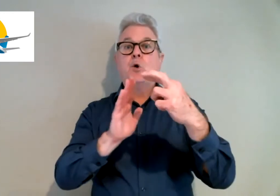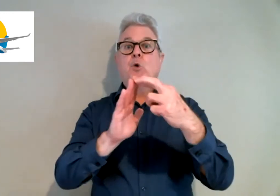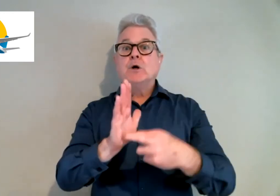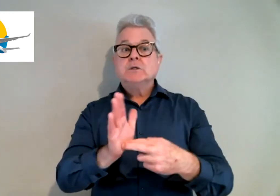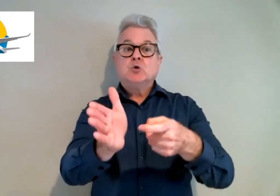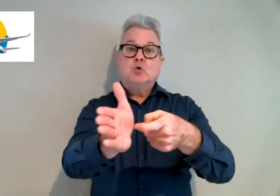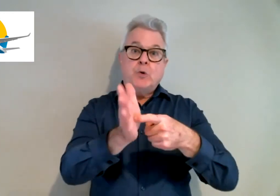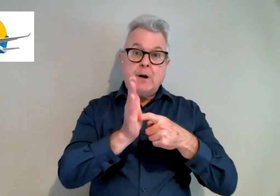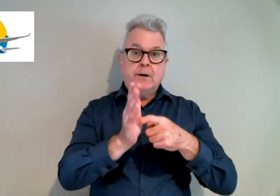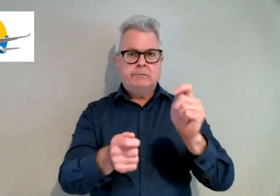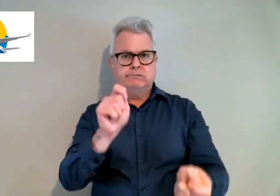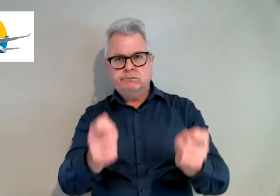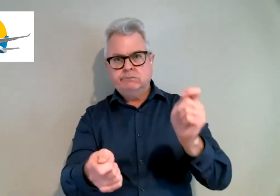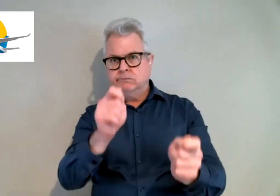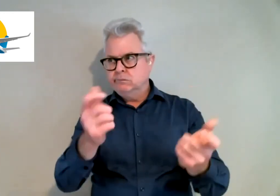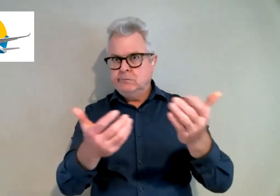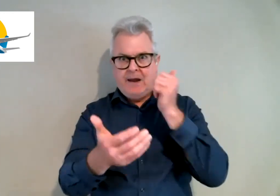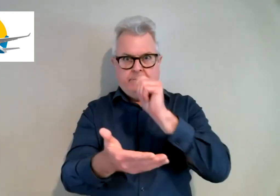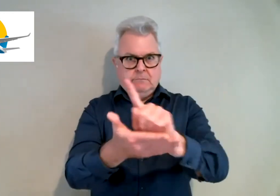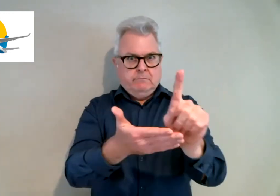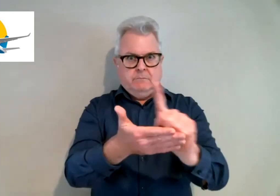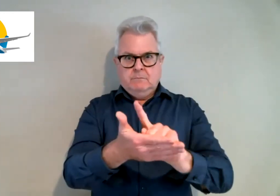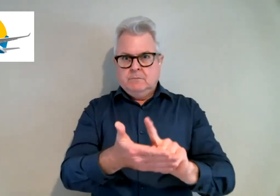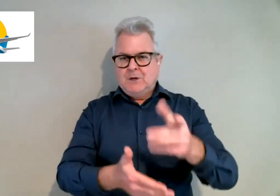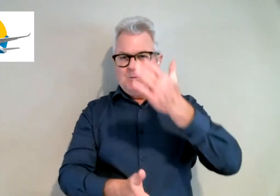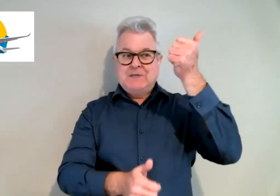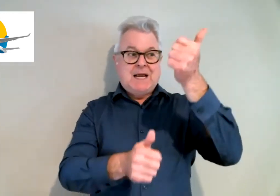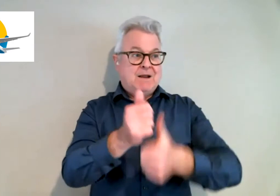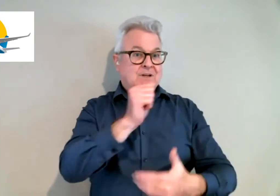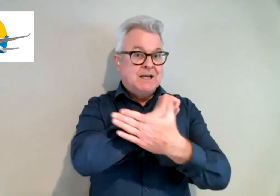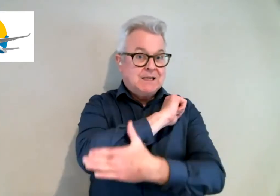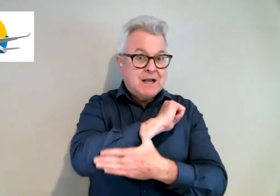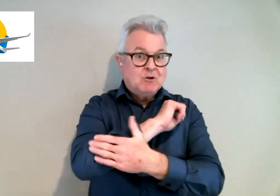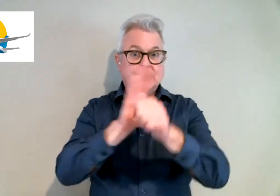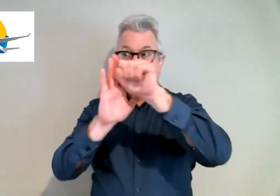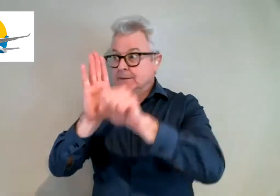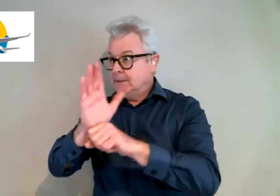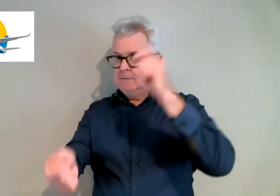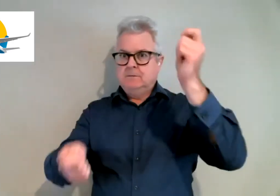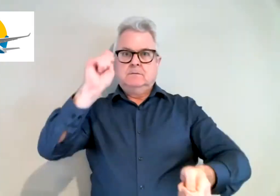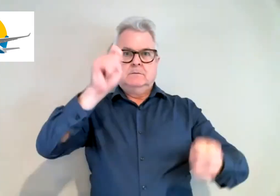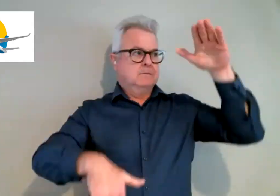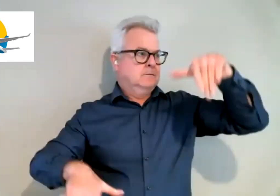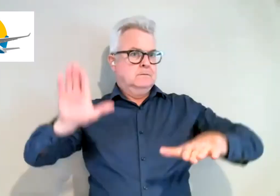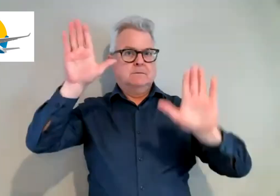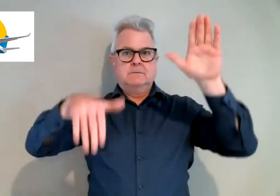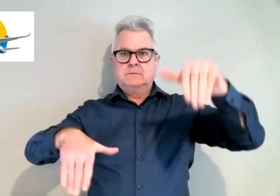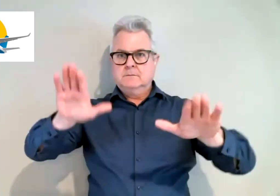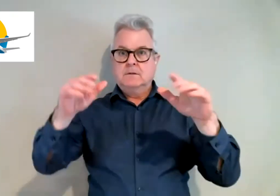the continent of the United States, the rules and requirements and guidelines are changing week by week. Each country and each state